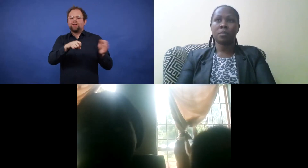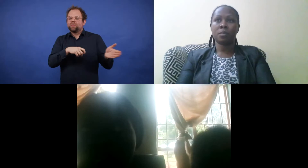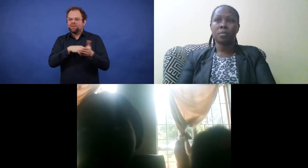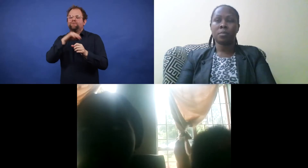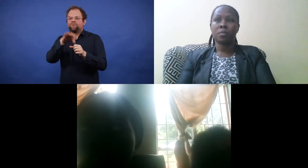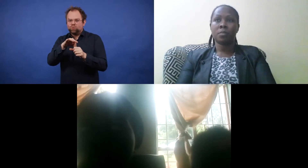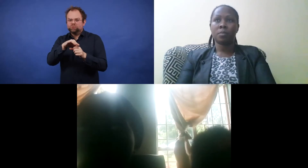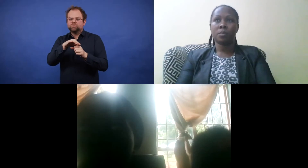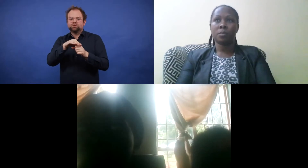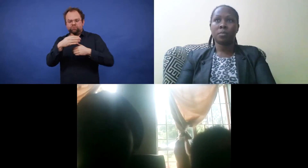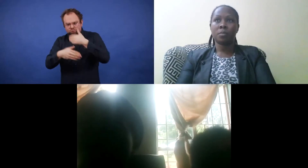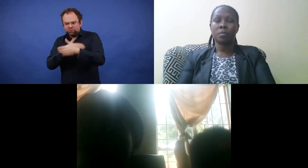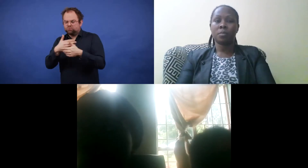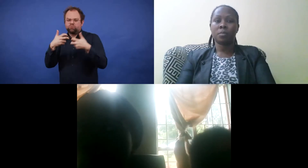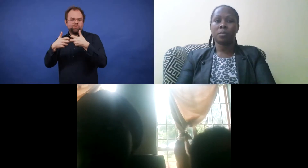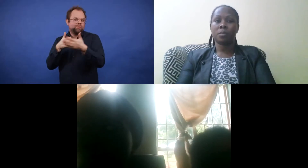election is